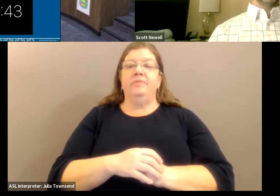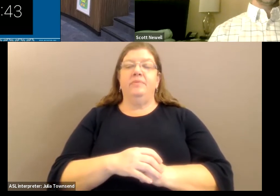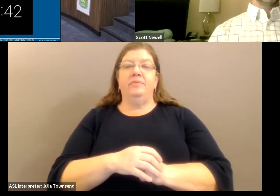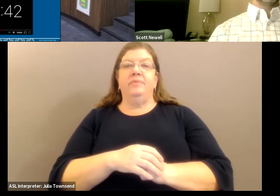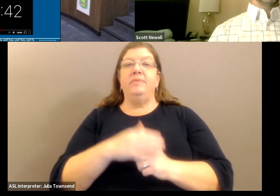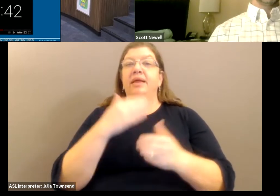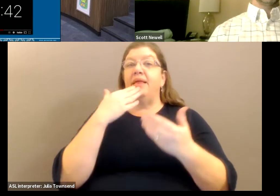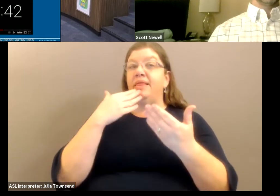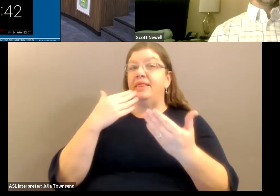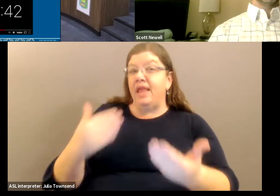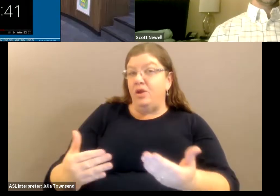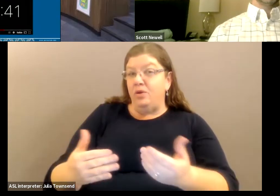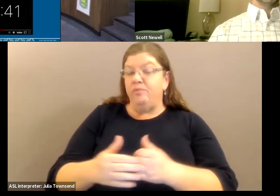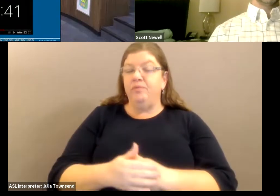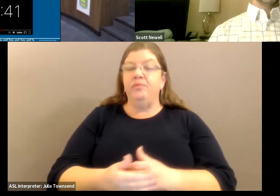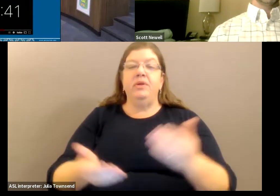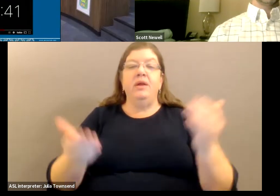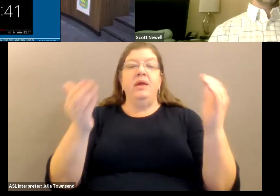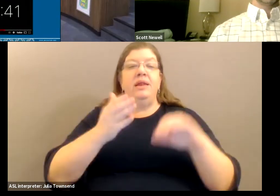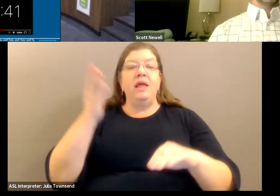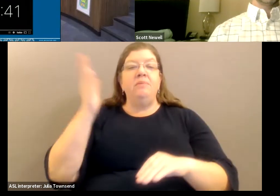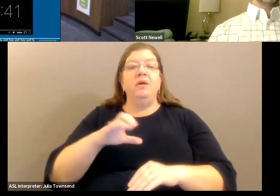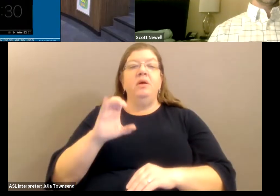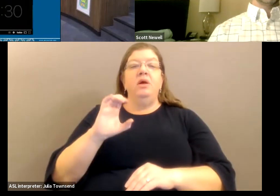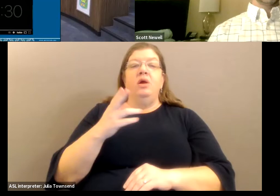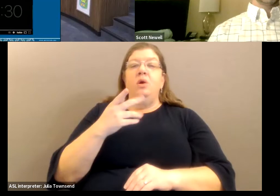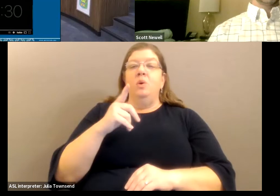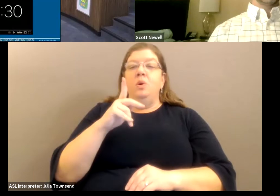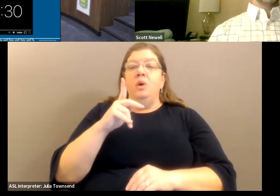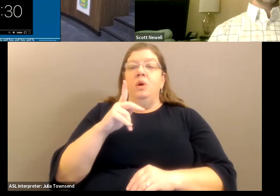Thank you. Next speaker is Christy Losana.